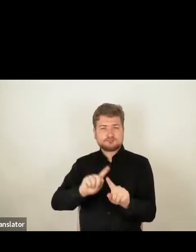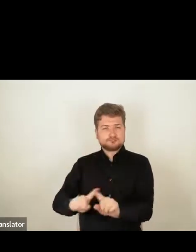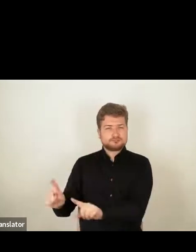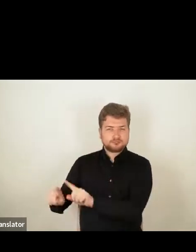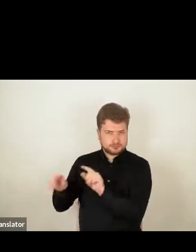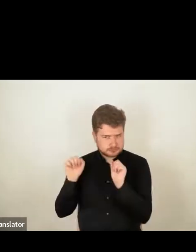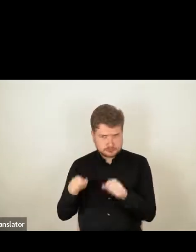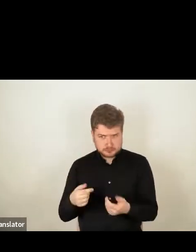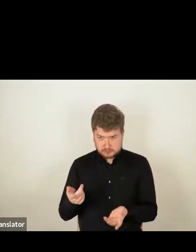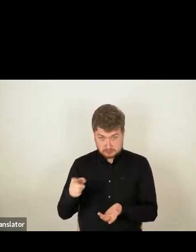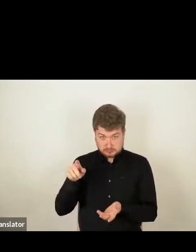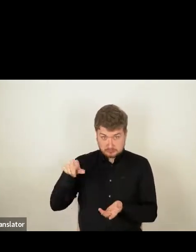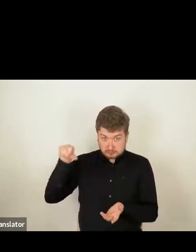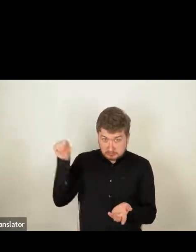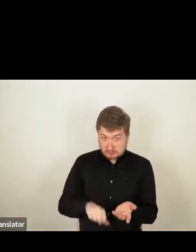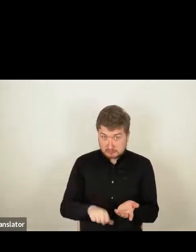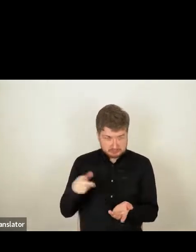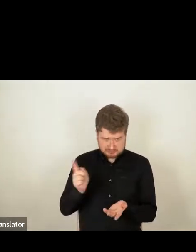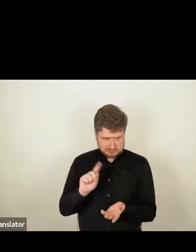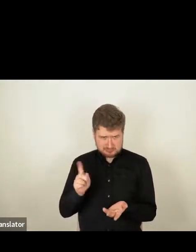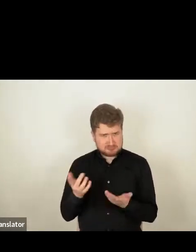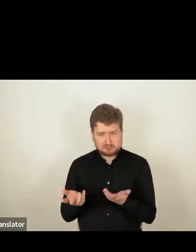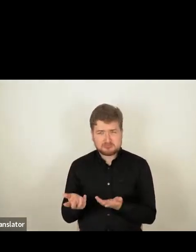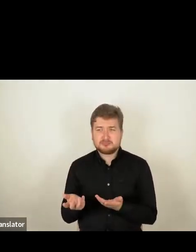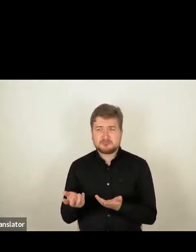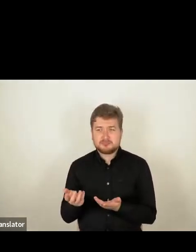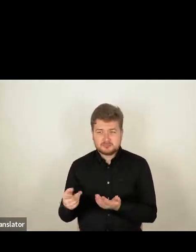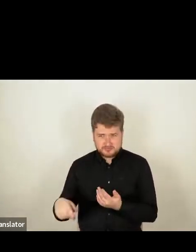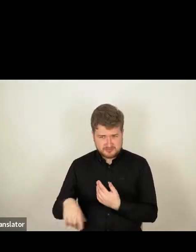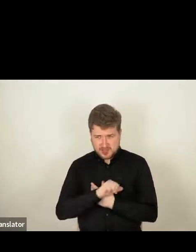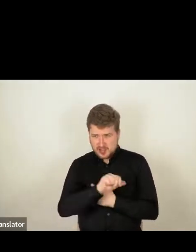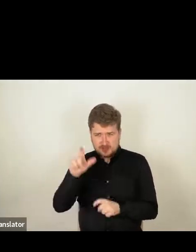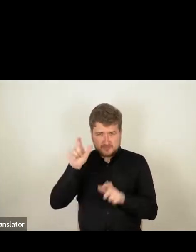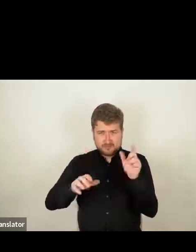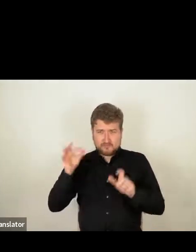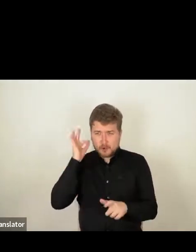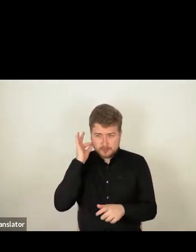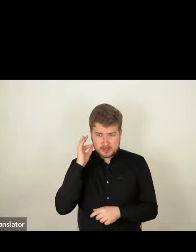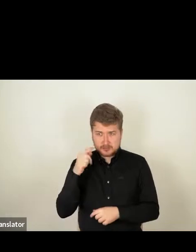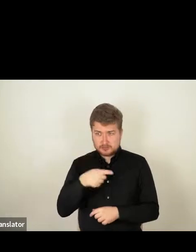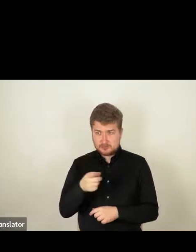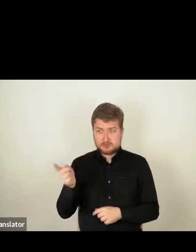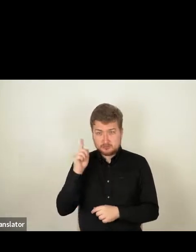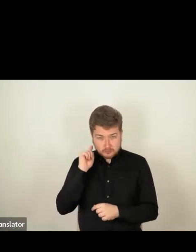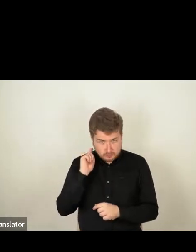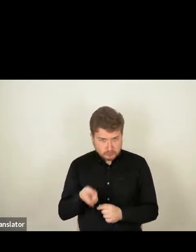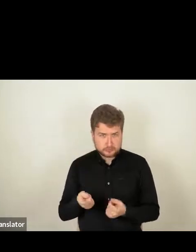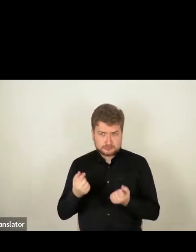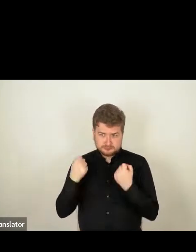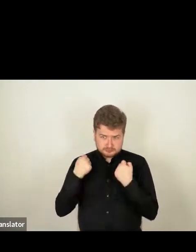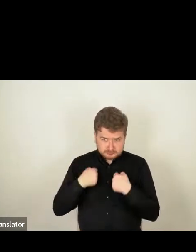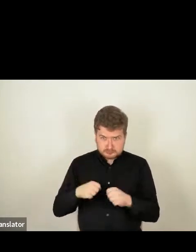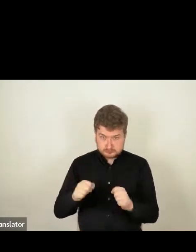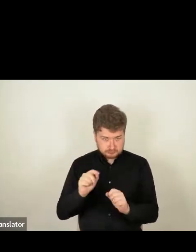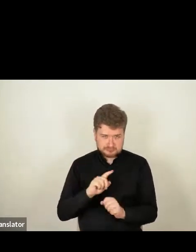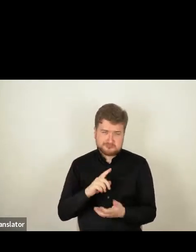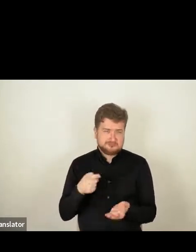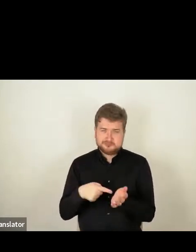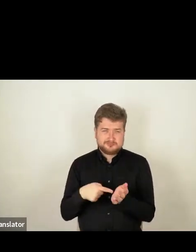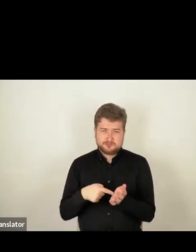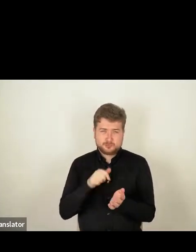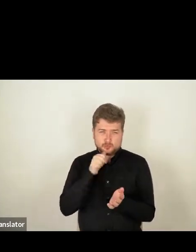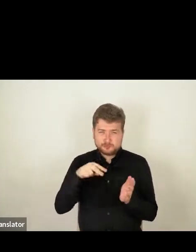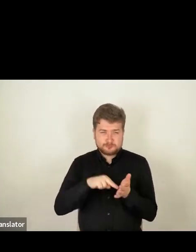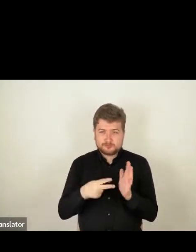to, you know, say to all women going into parliament, you have to be active on these issues. We don't say that to men, so why should we say it